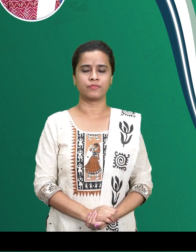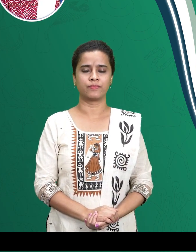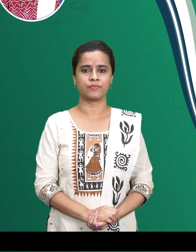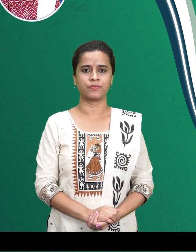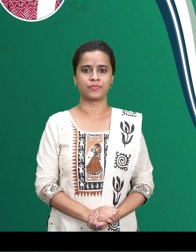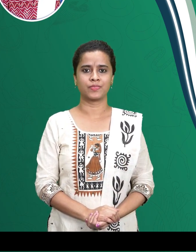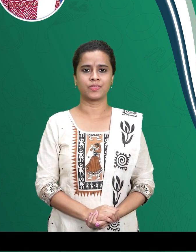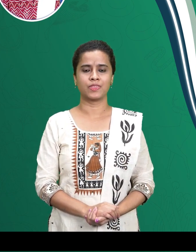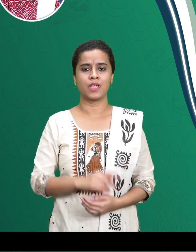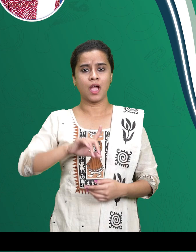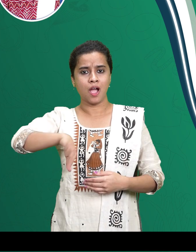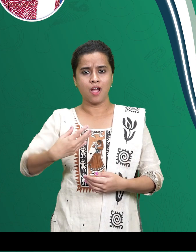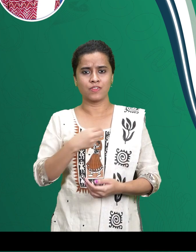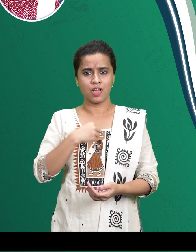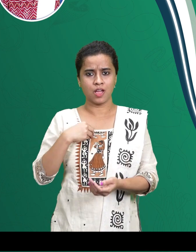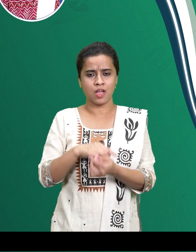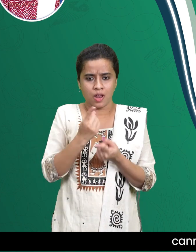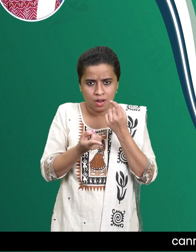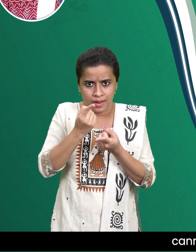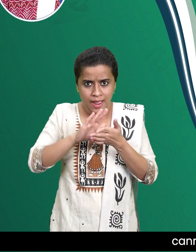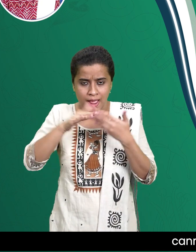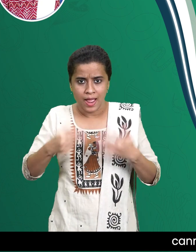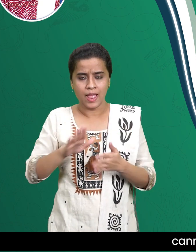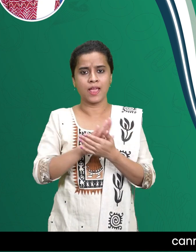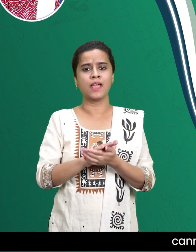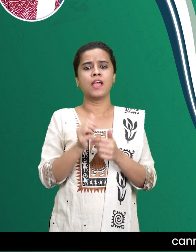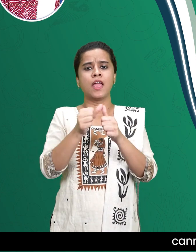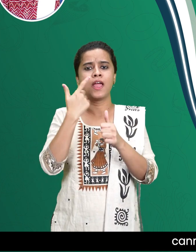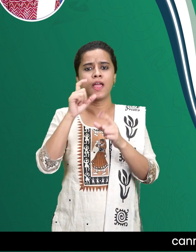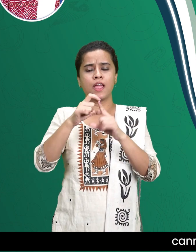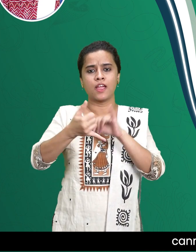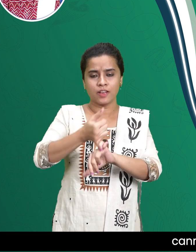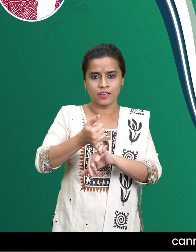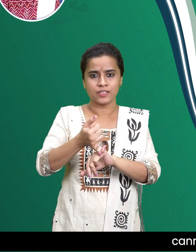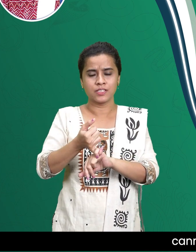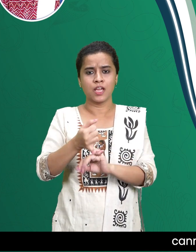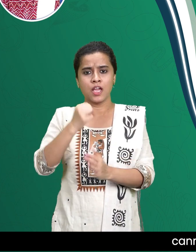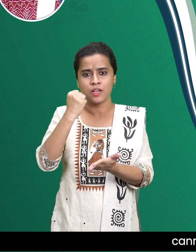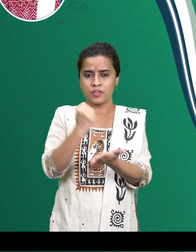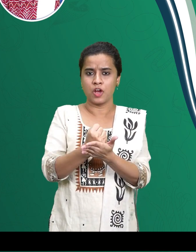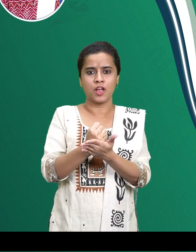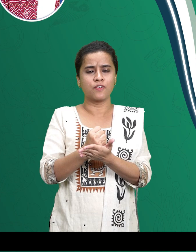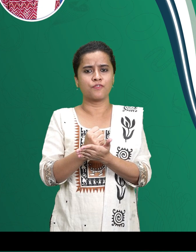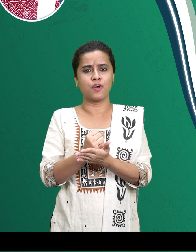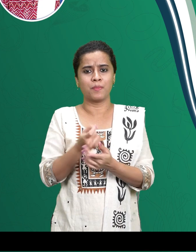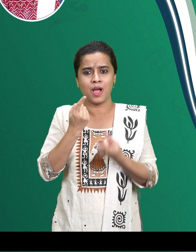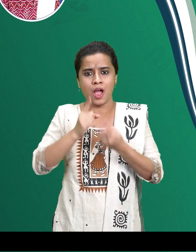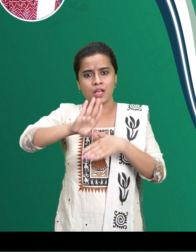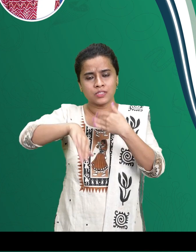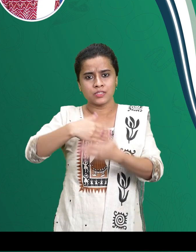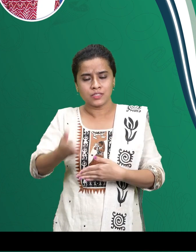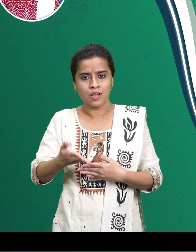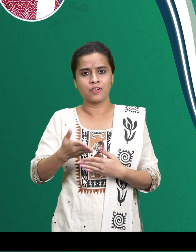Diagnosis of AIDS cannot be confirmed without tests in medical